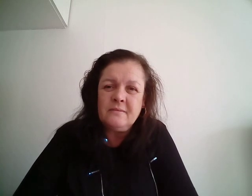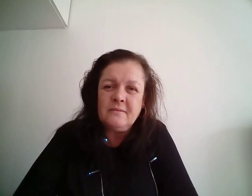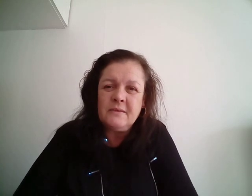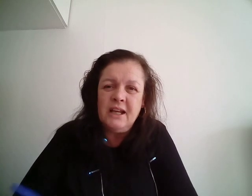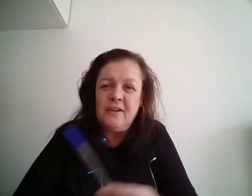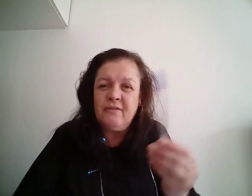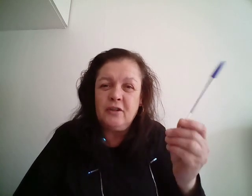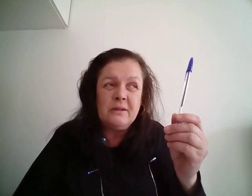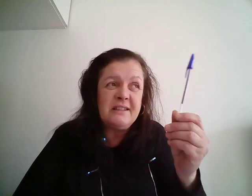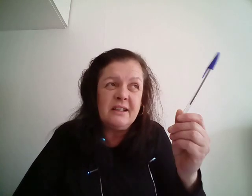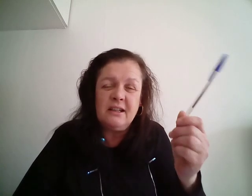If ever there was